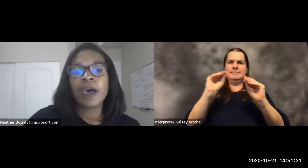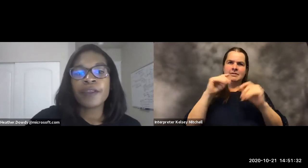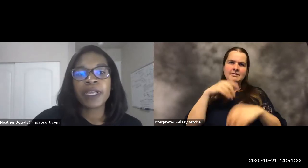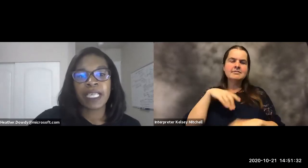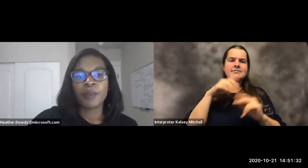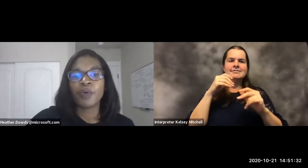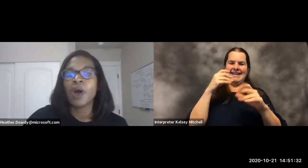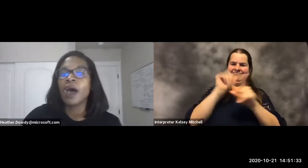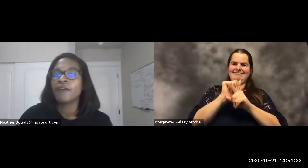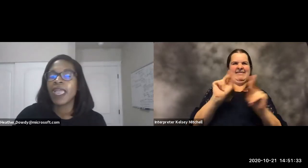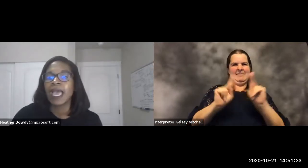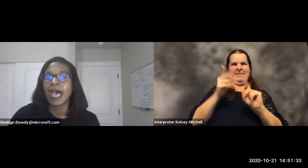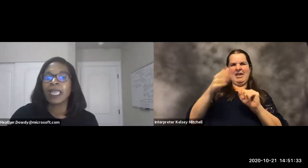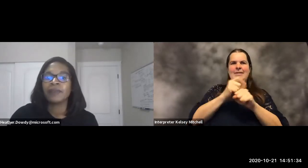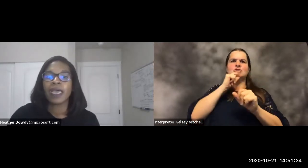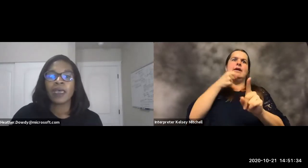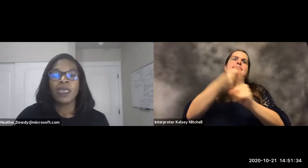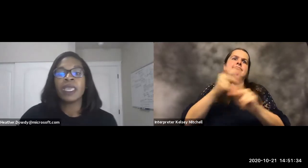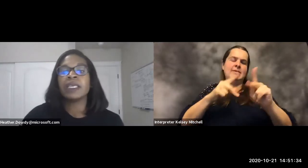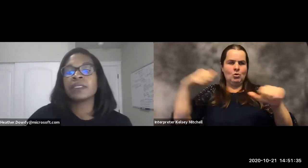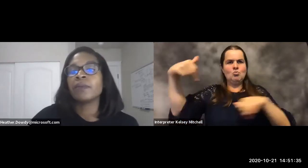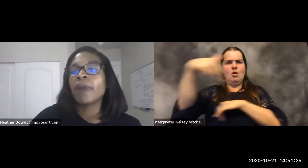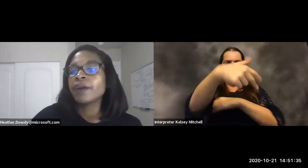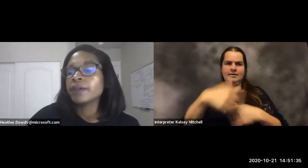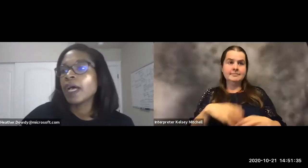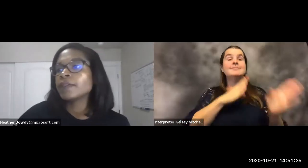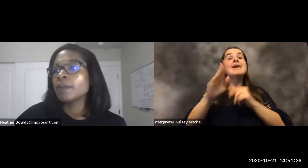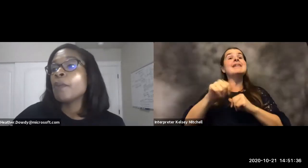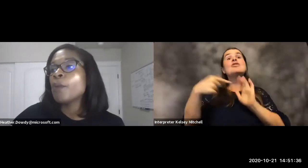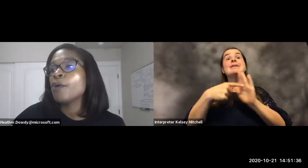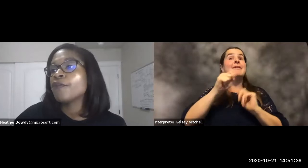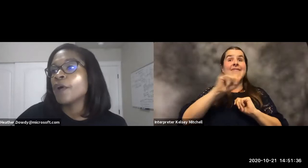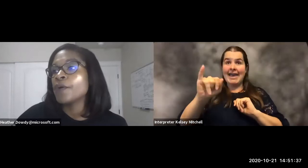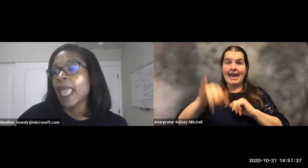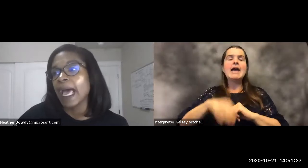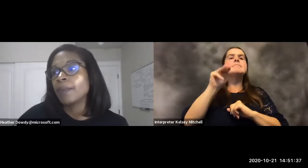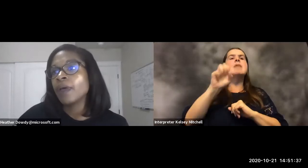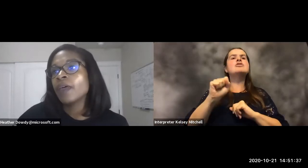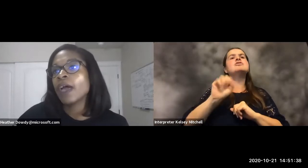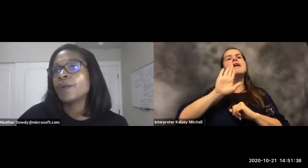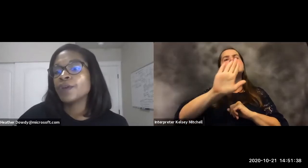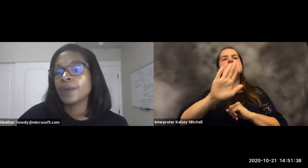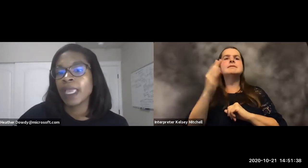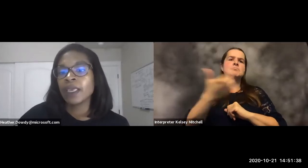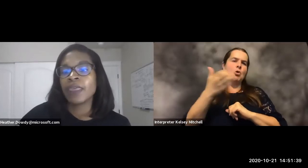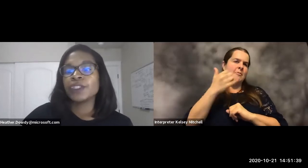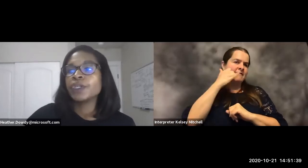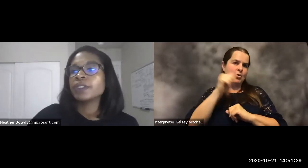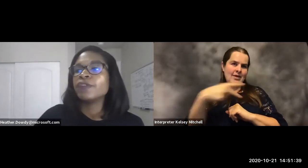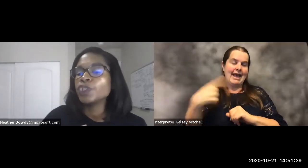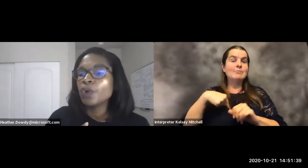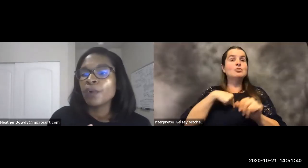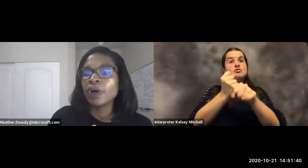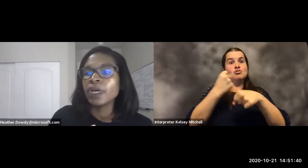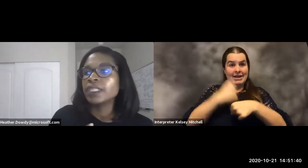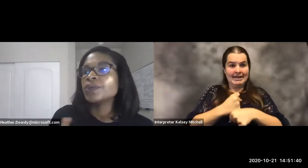Here's another example of AI that is Microsoft's mobile phone app that we created that turns